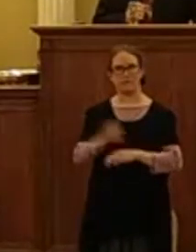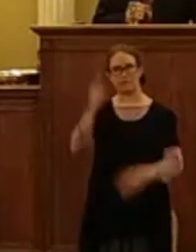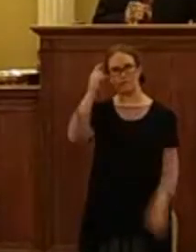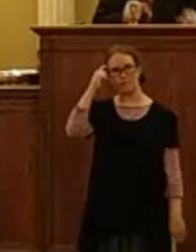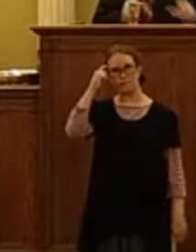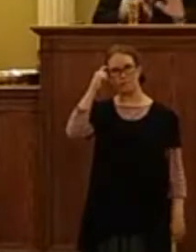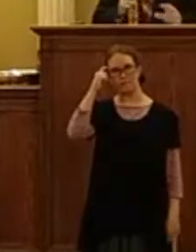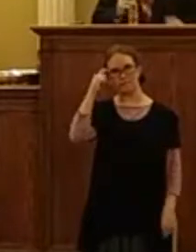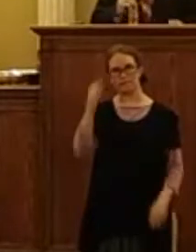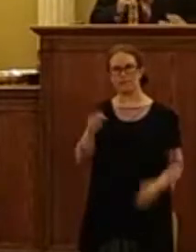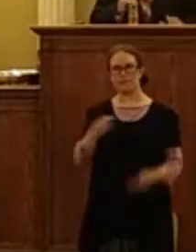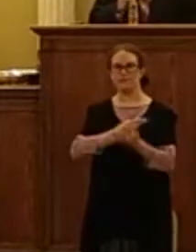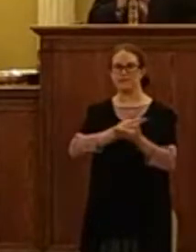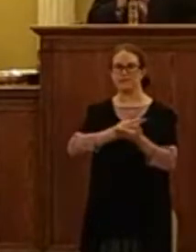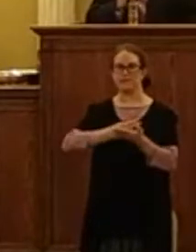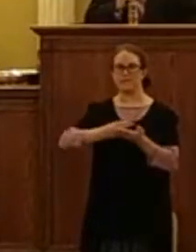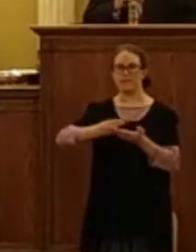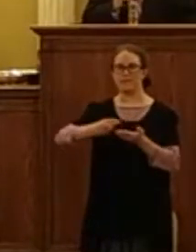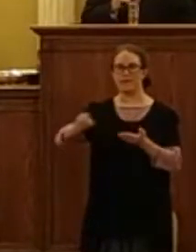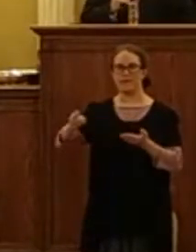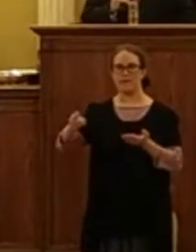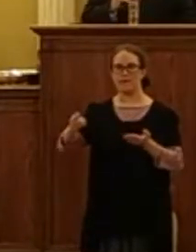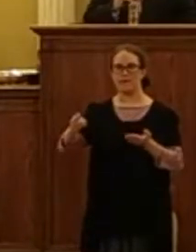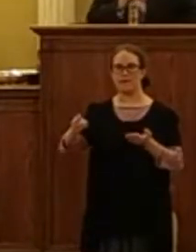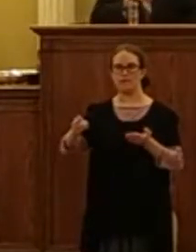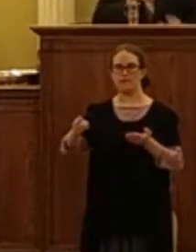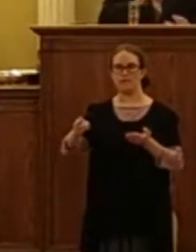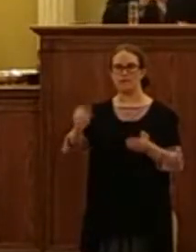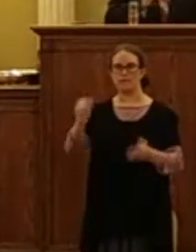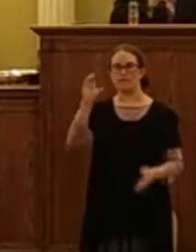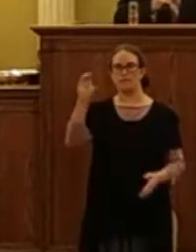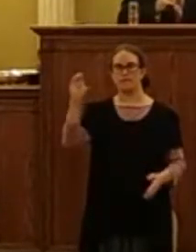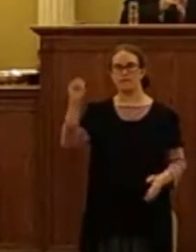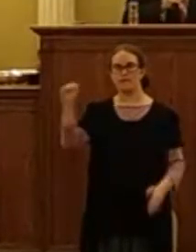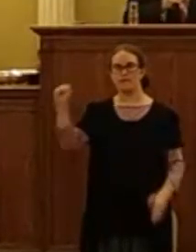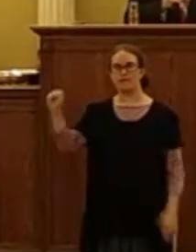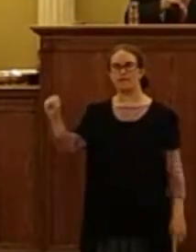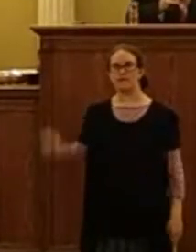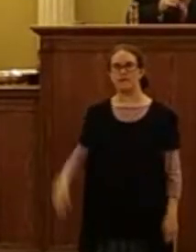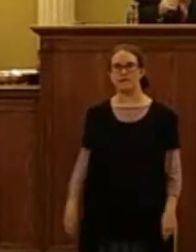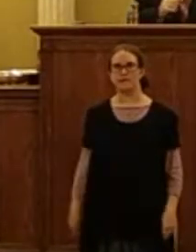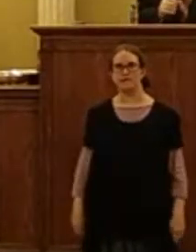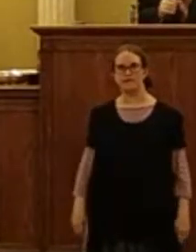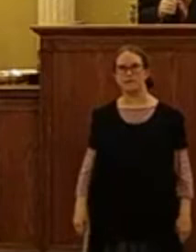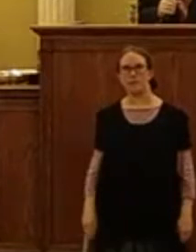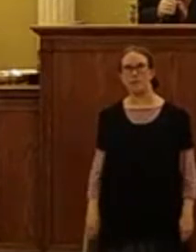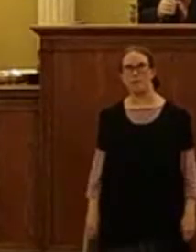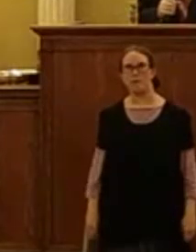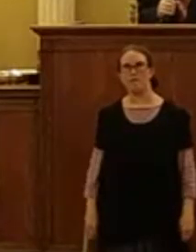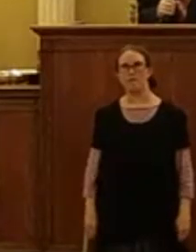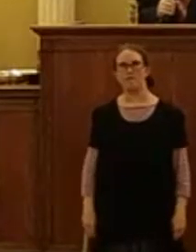subject, divine access. All right. Divine access.